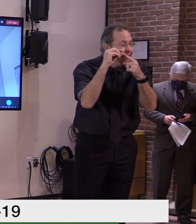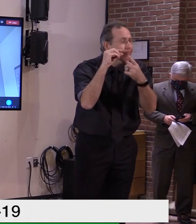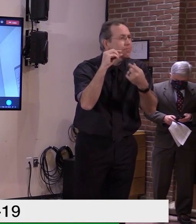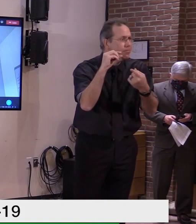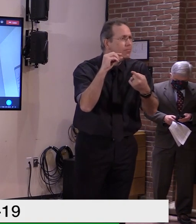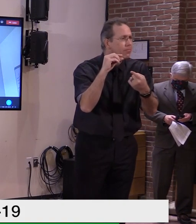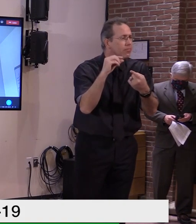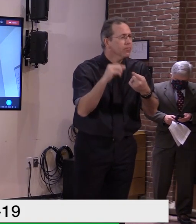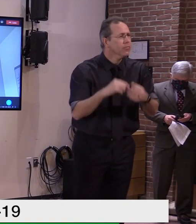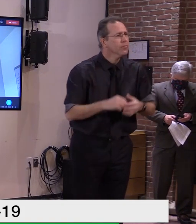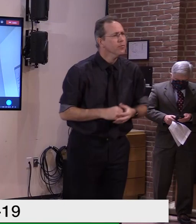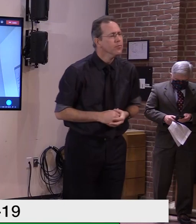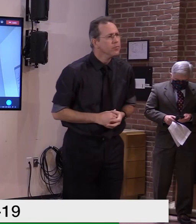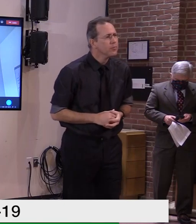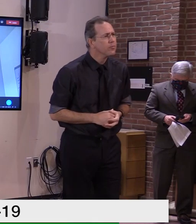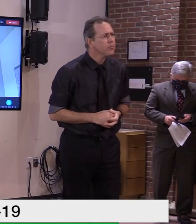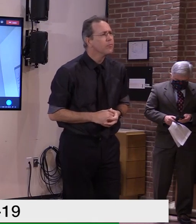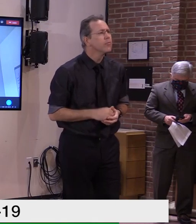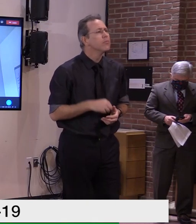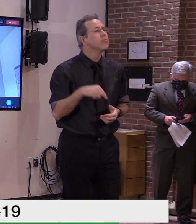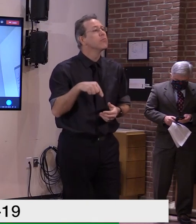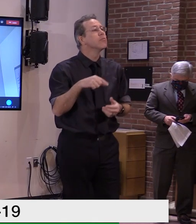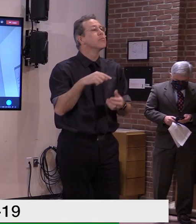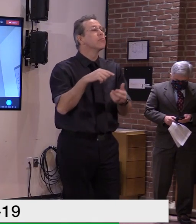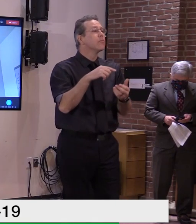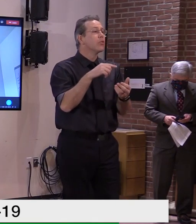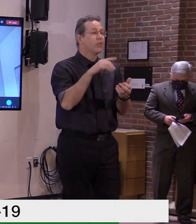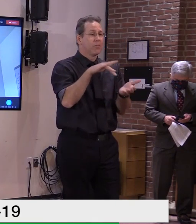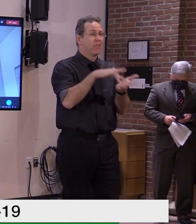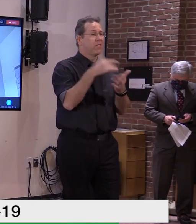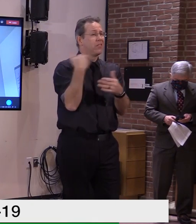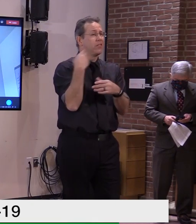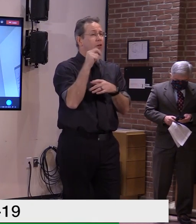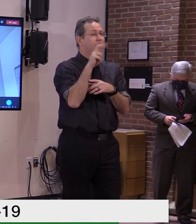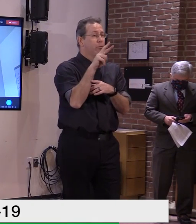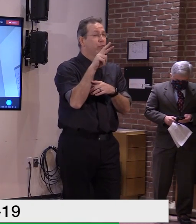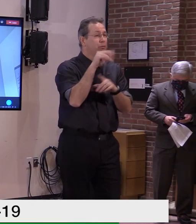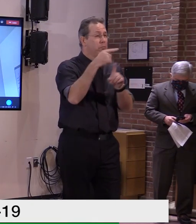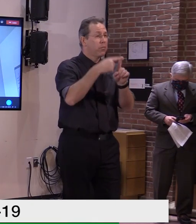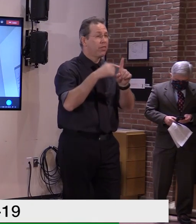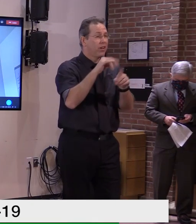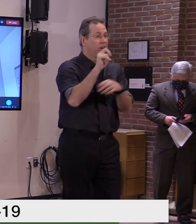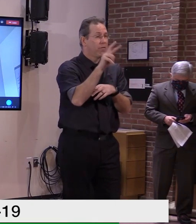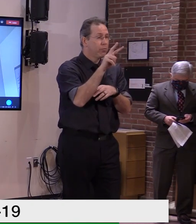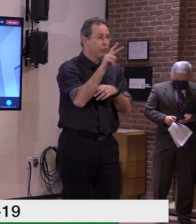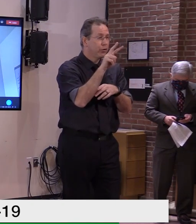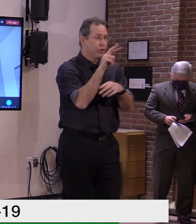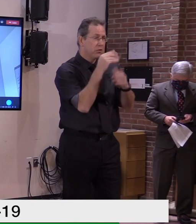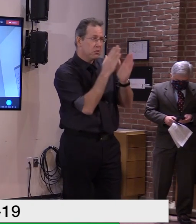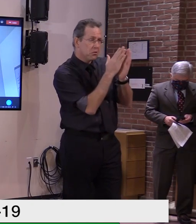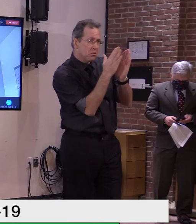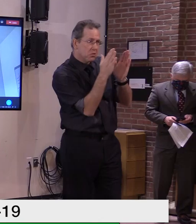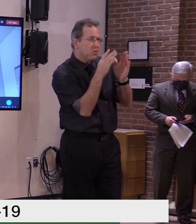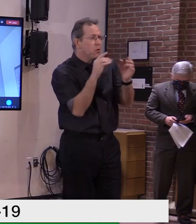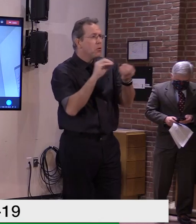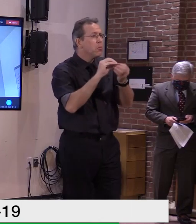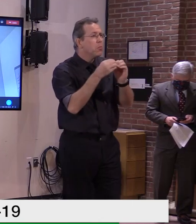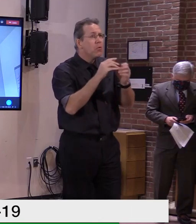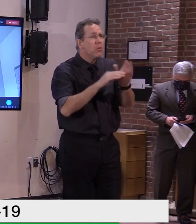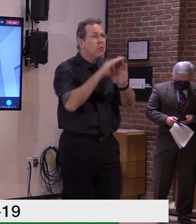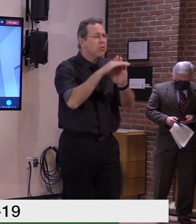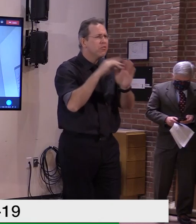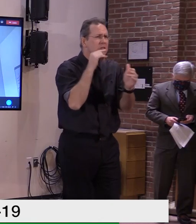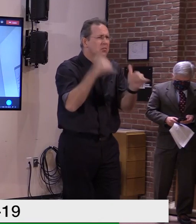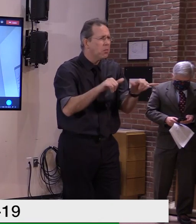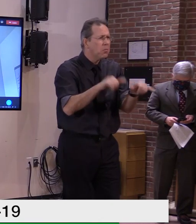mid-November, the positivity rate was 0.26%. Since then, each week of our testing, the positivity rate has